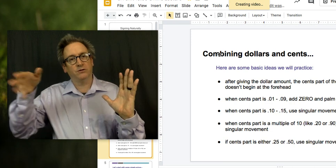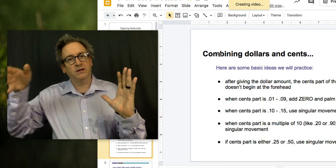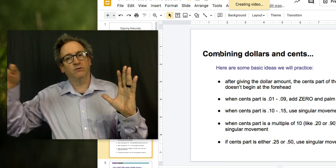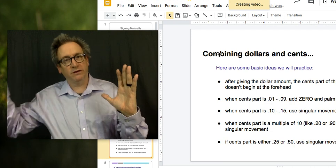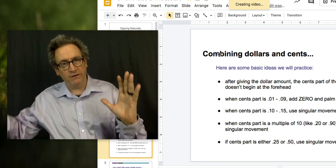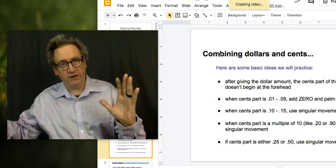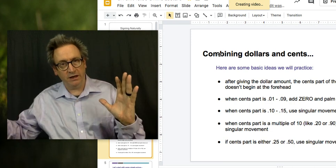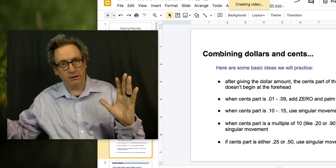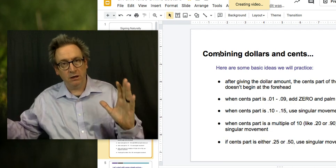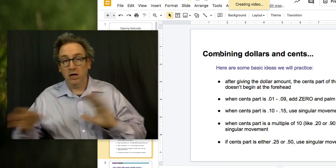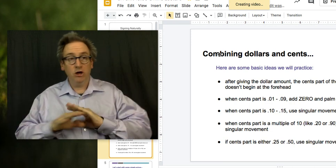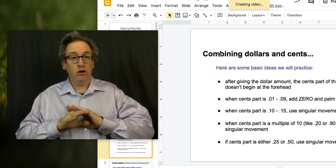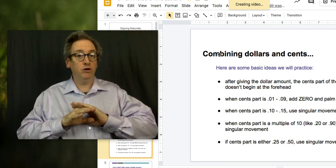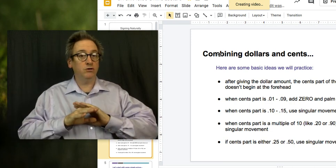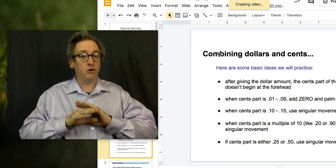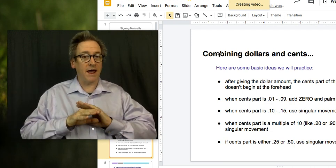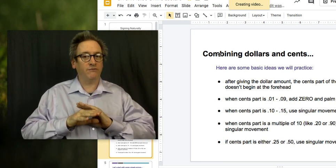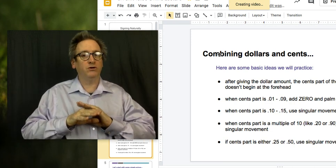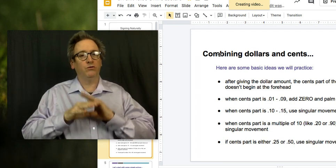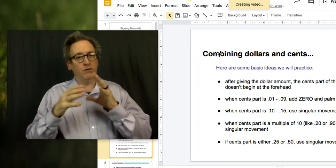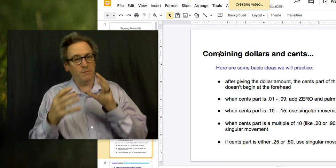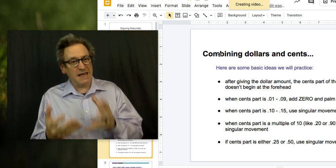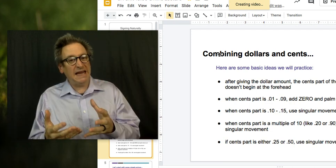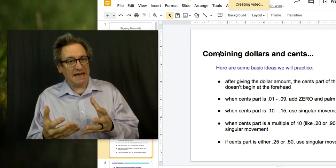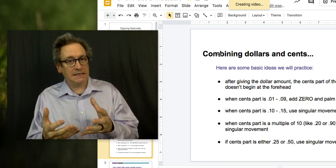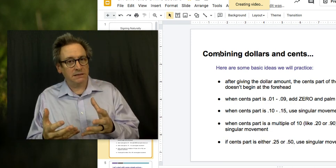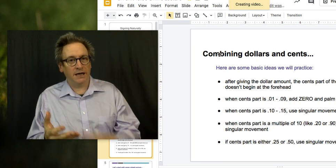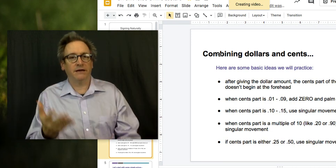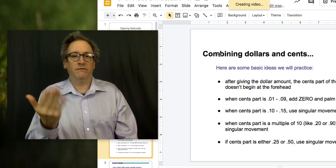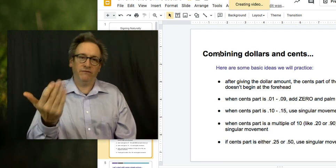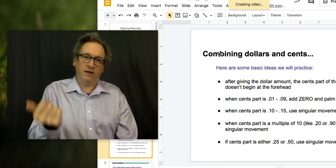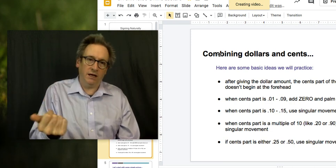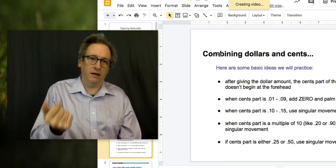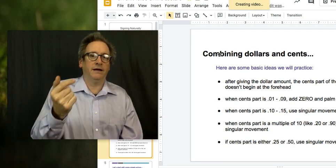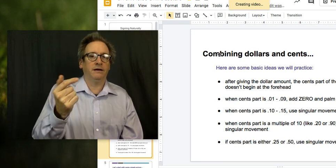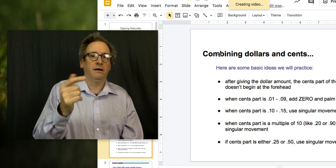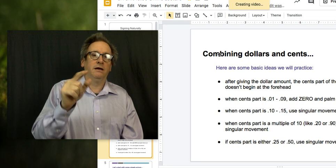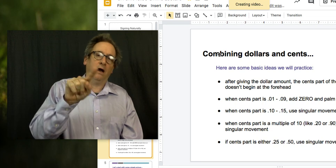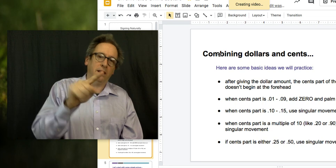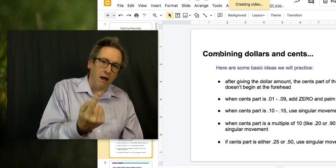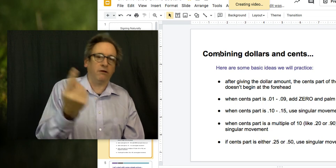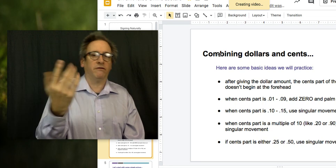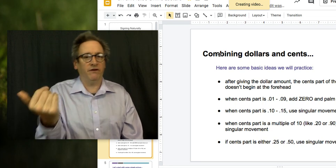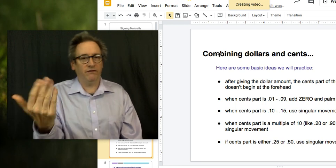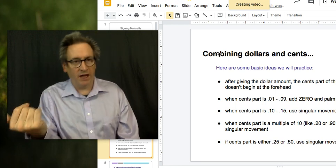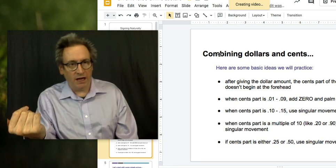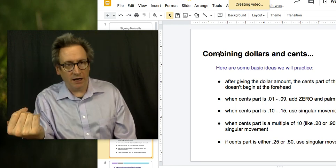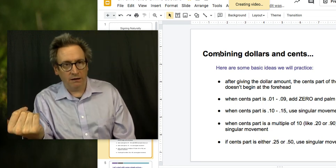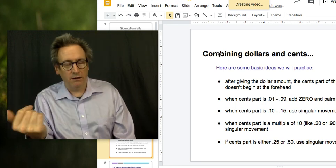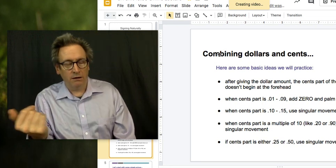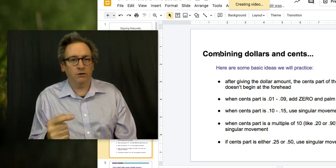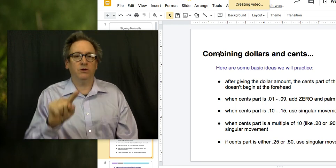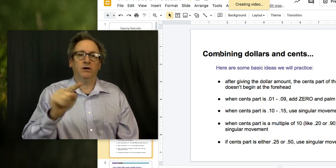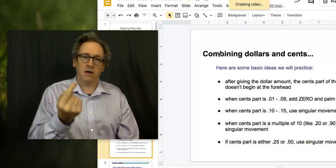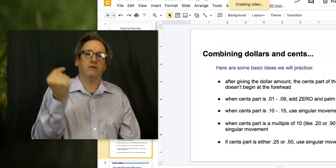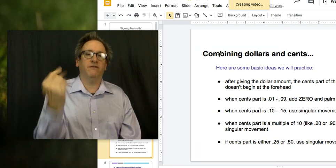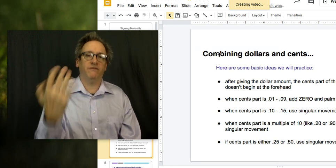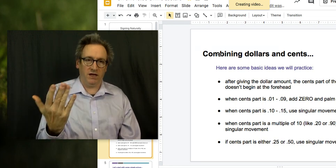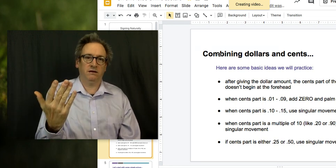12, 13, 14, 15, you don't have to repeat it like 15, like $1.15. You